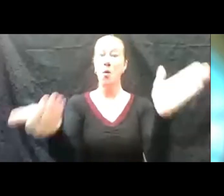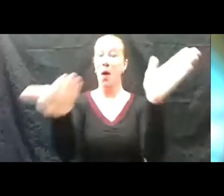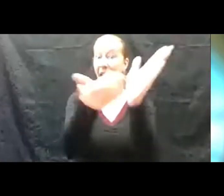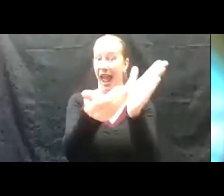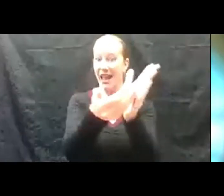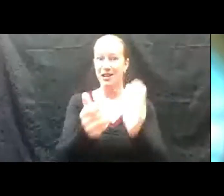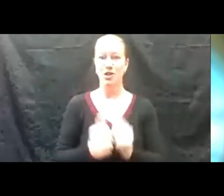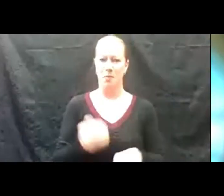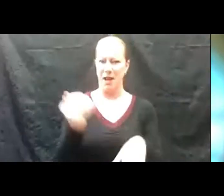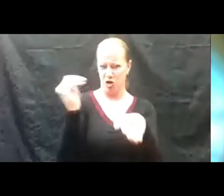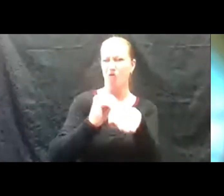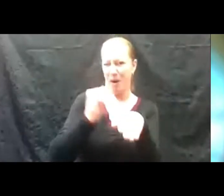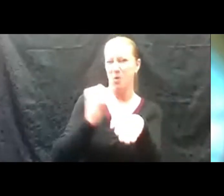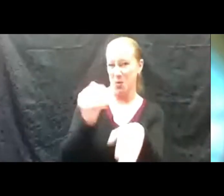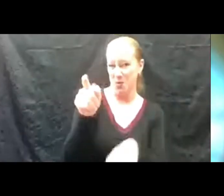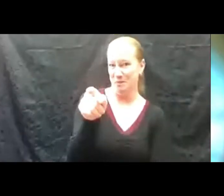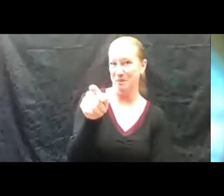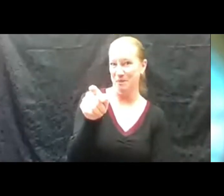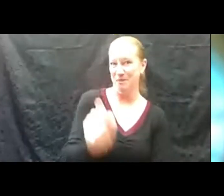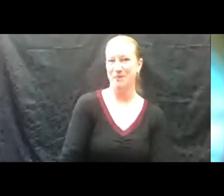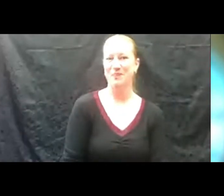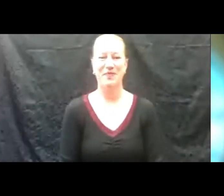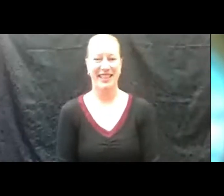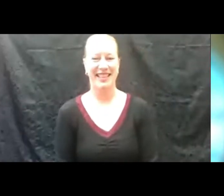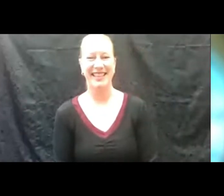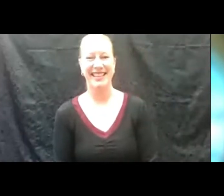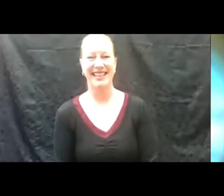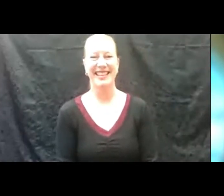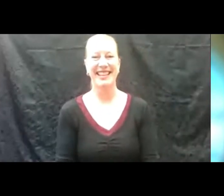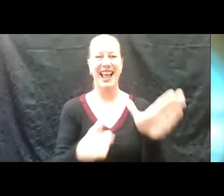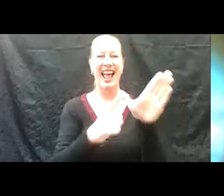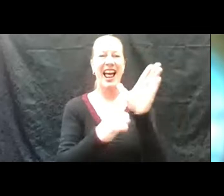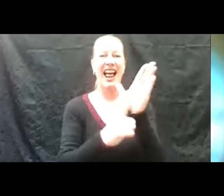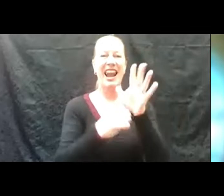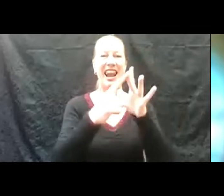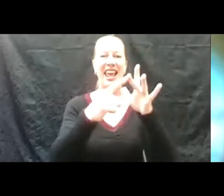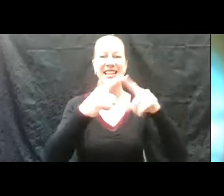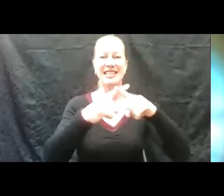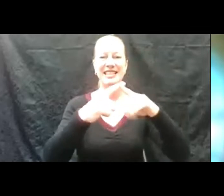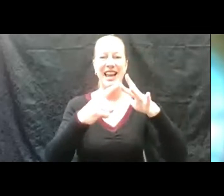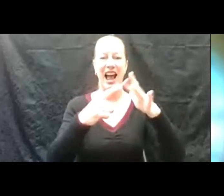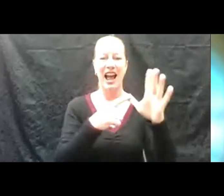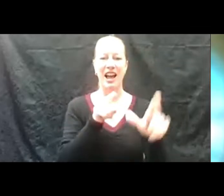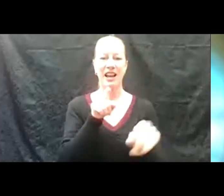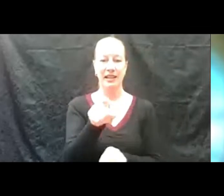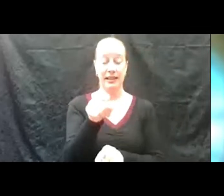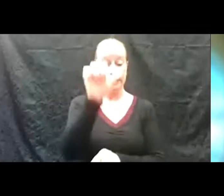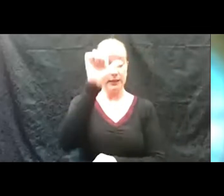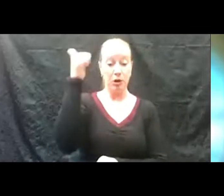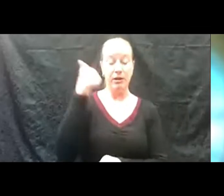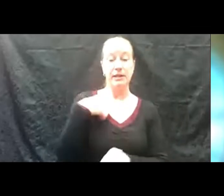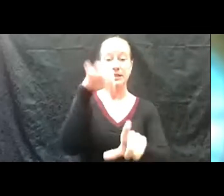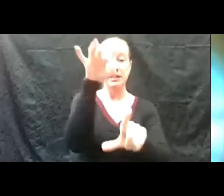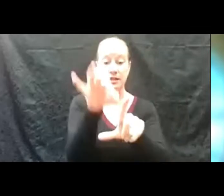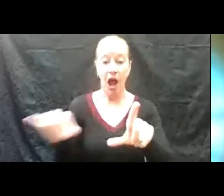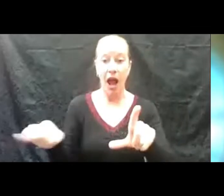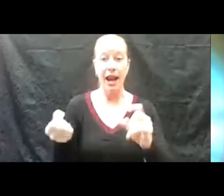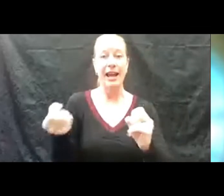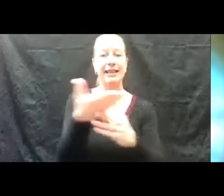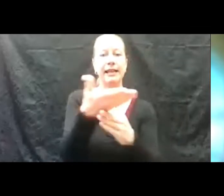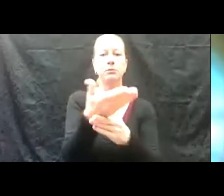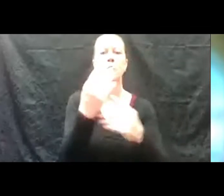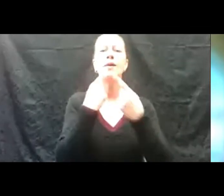be a troublemaker. Alexia Black is user experience designer and accessible